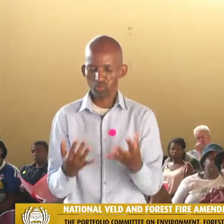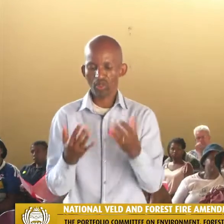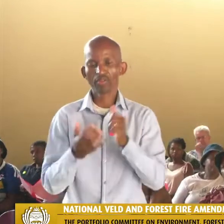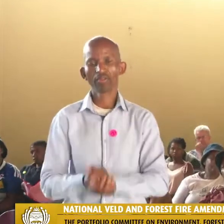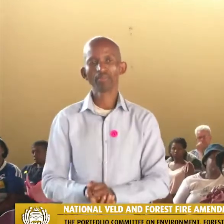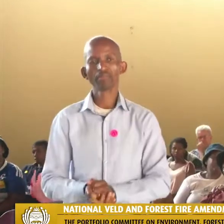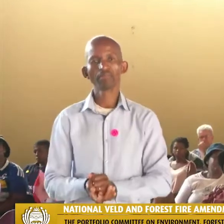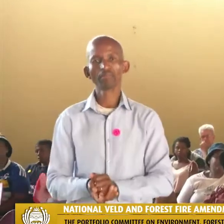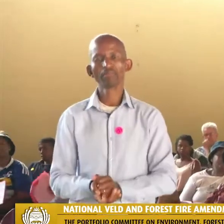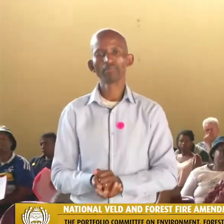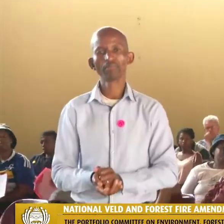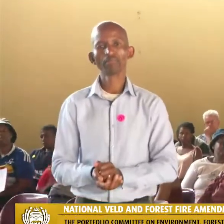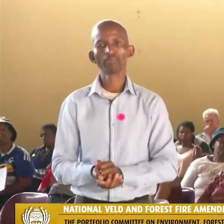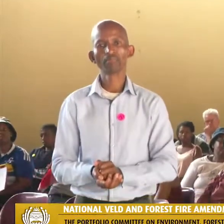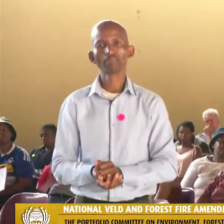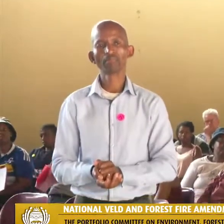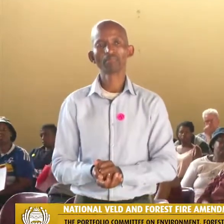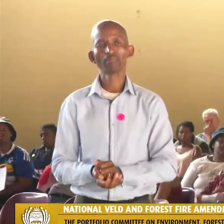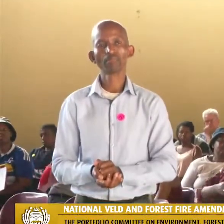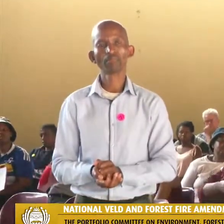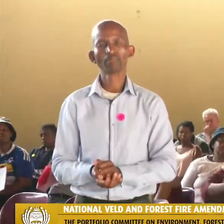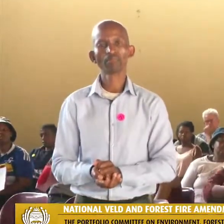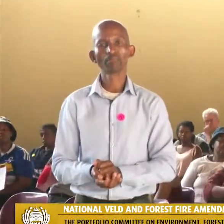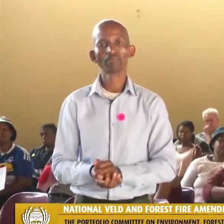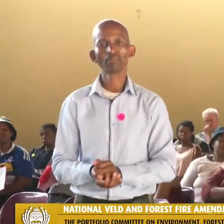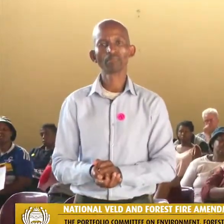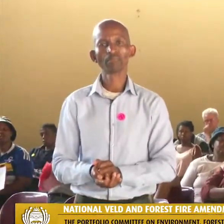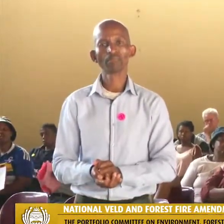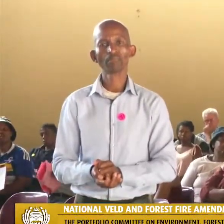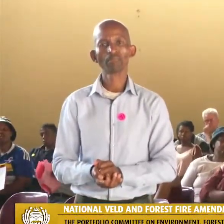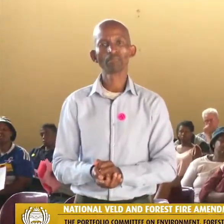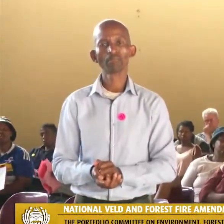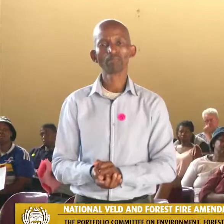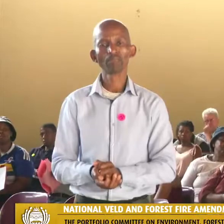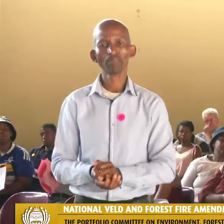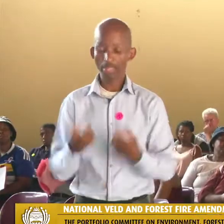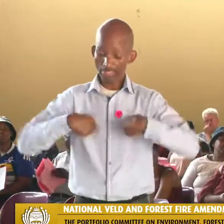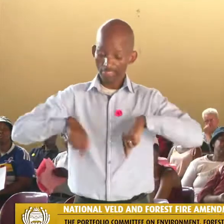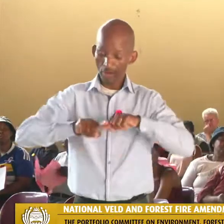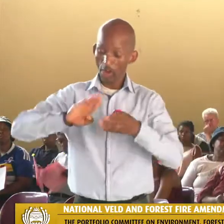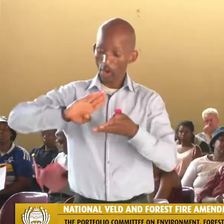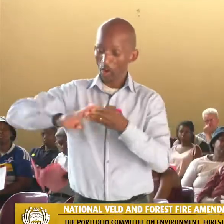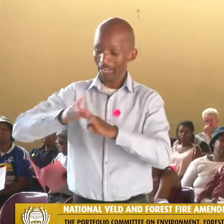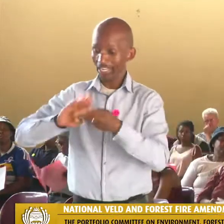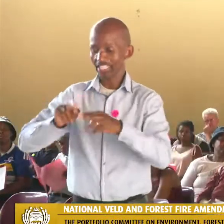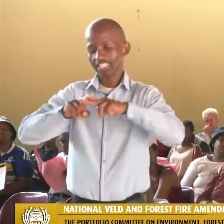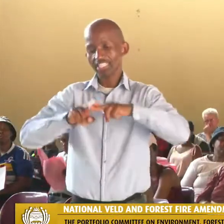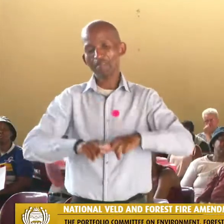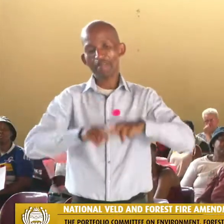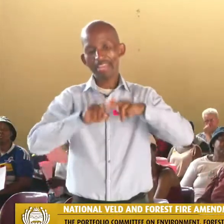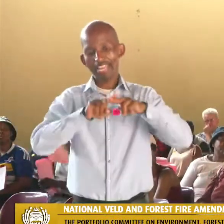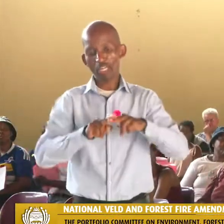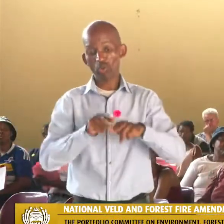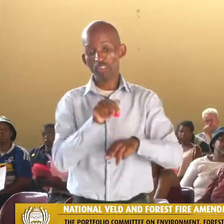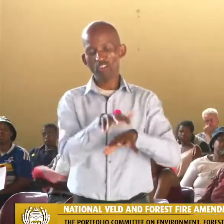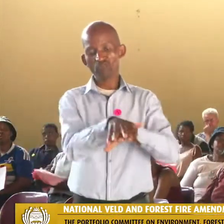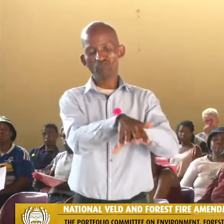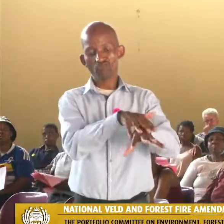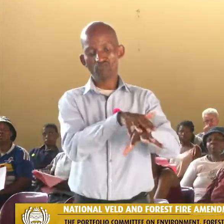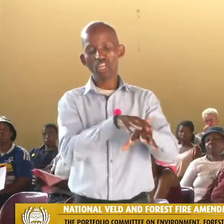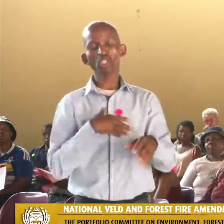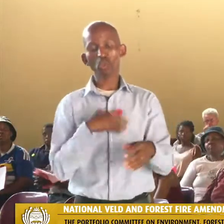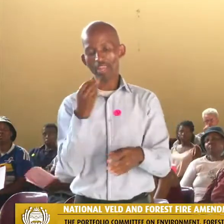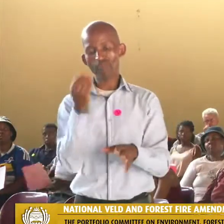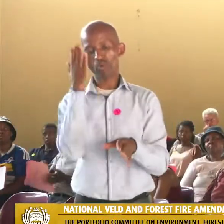community if when the fire catches, community ya rona e dependile too much mo tsone difama tseo ka gore ba kry-a mmereko